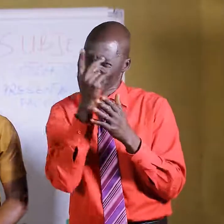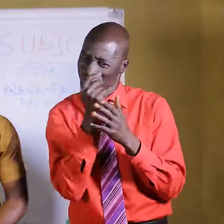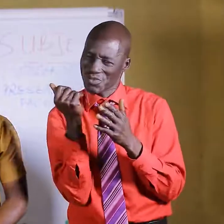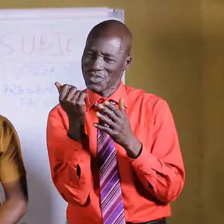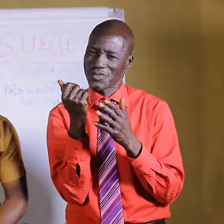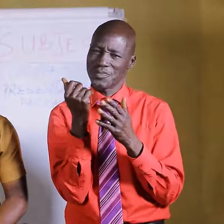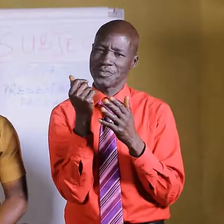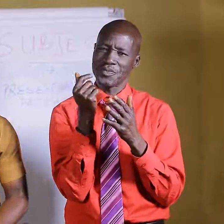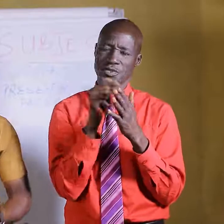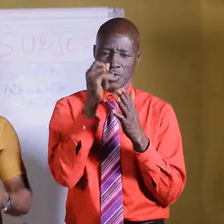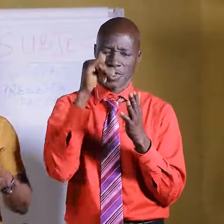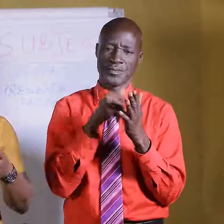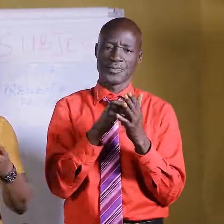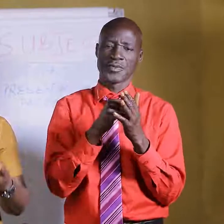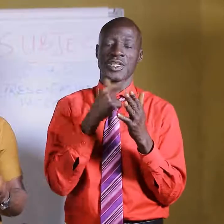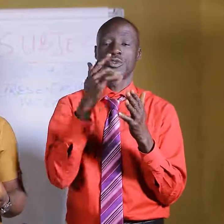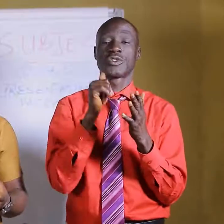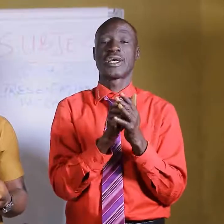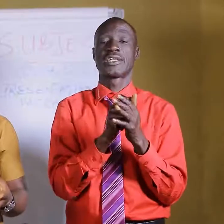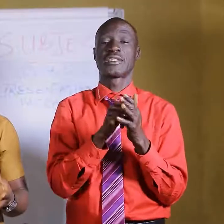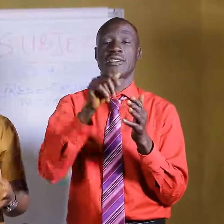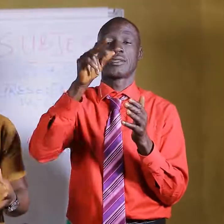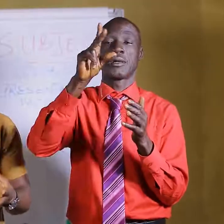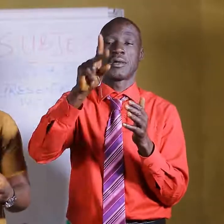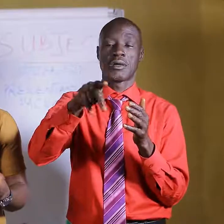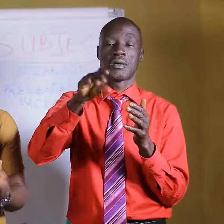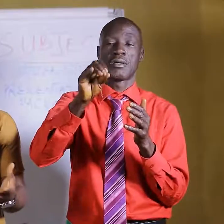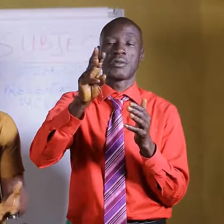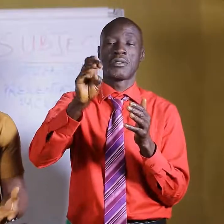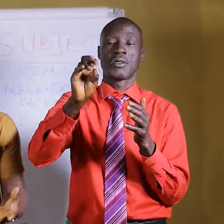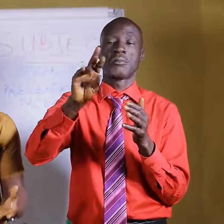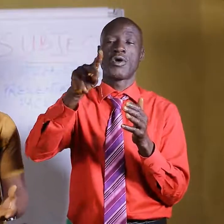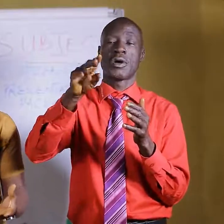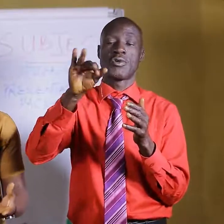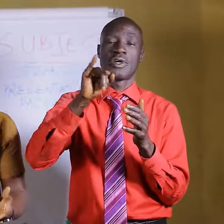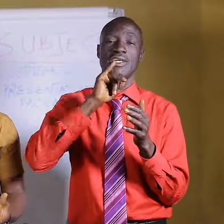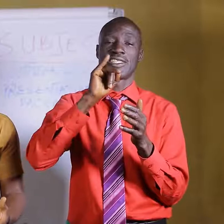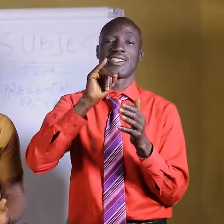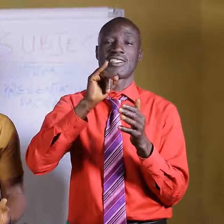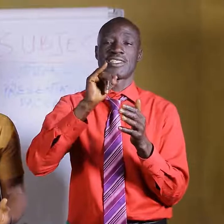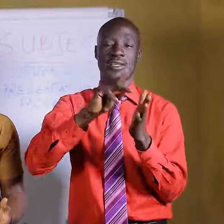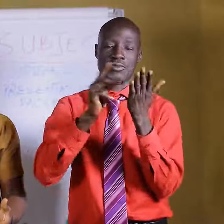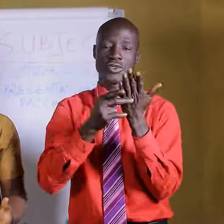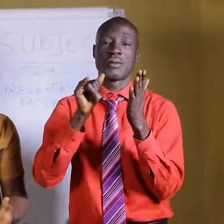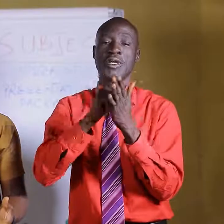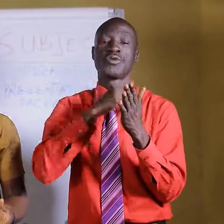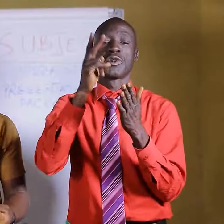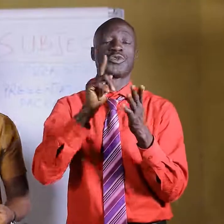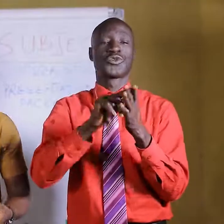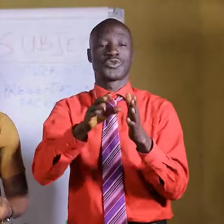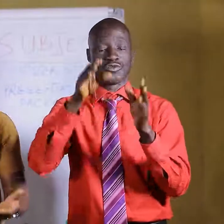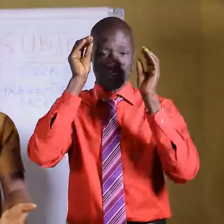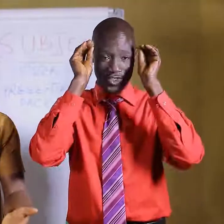I said was that we discussed that the presentation package is is a slideshow. It's a software that enables